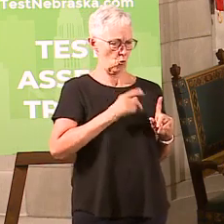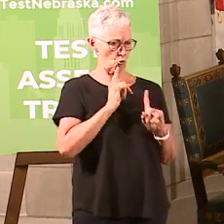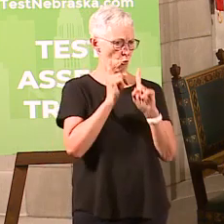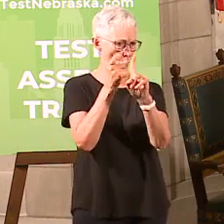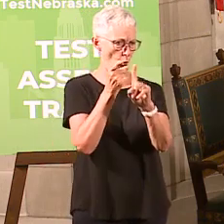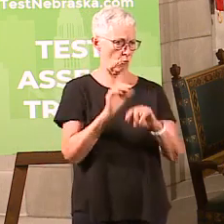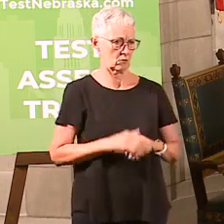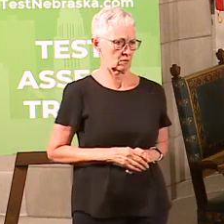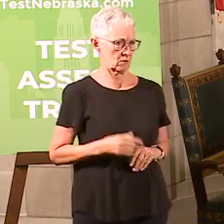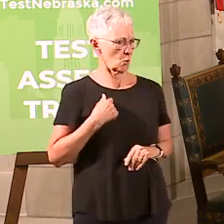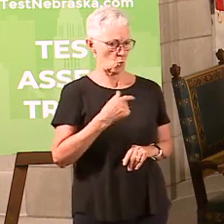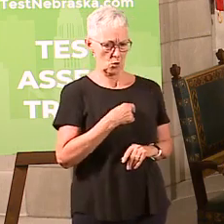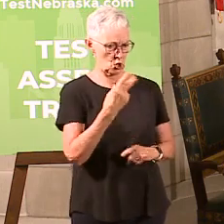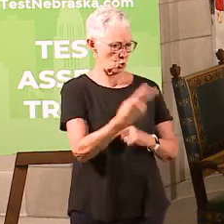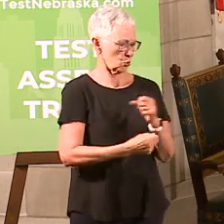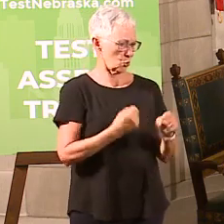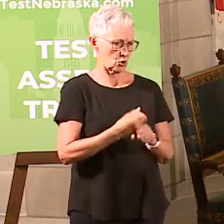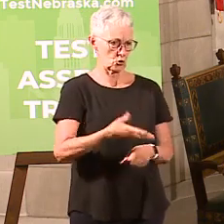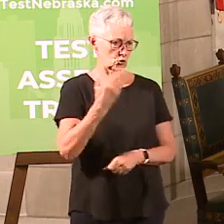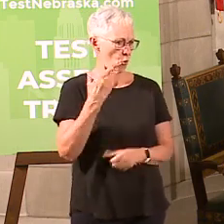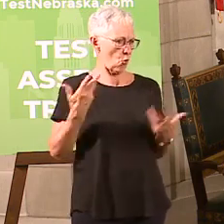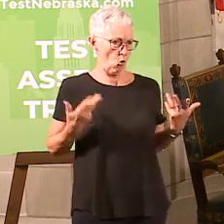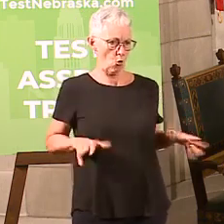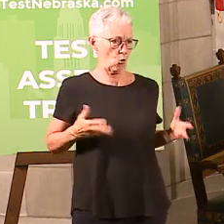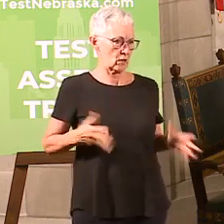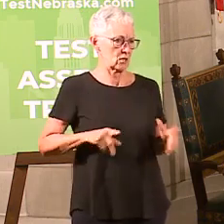law enforcement reform.